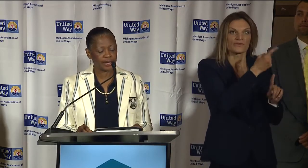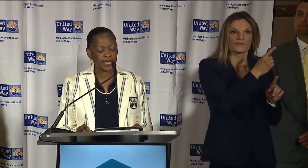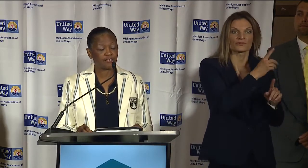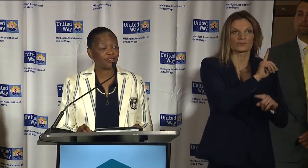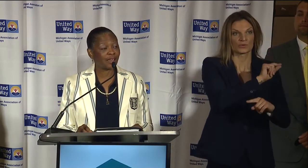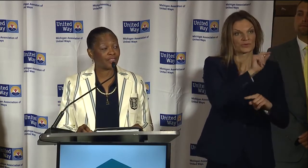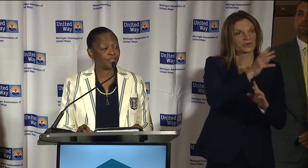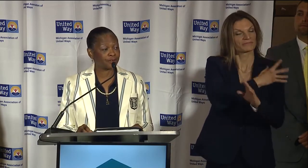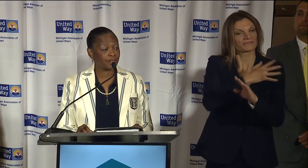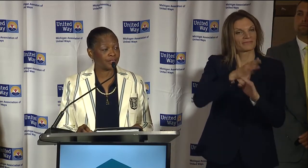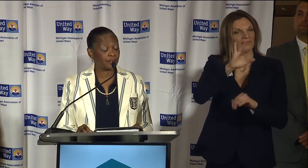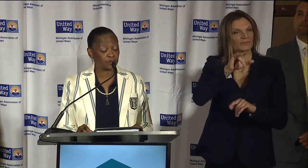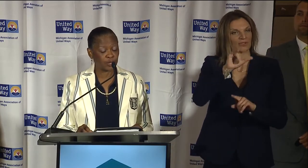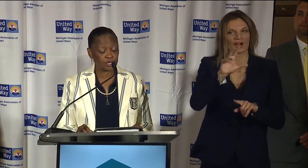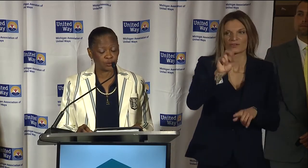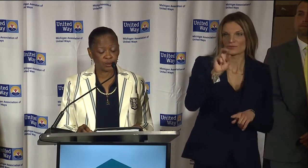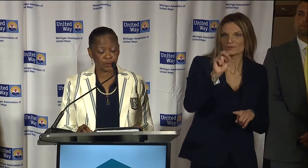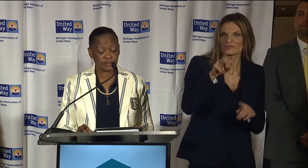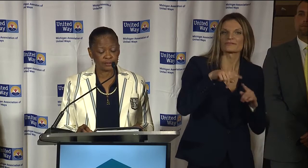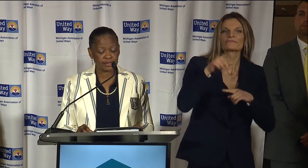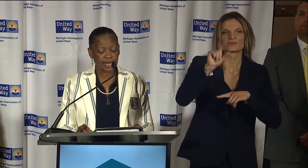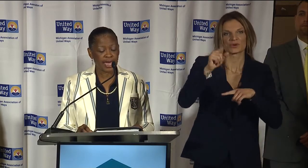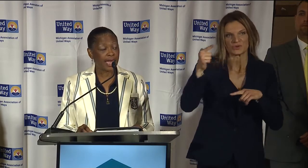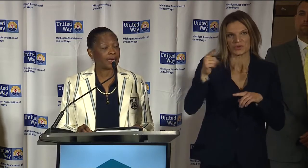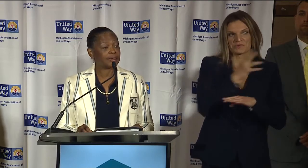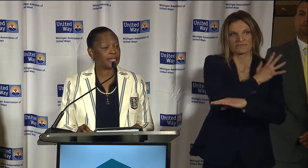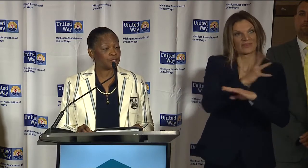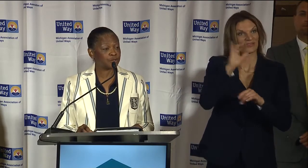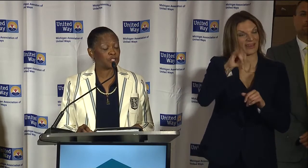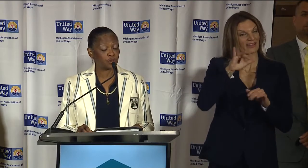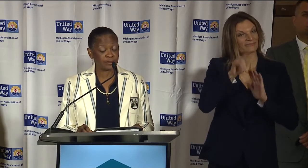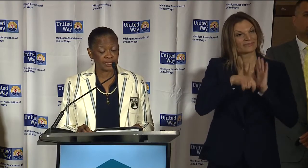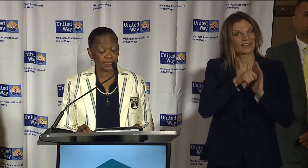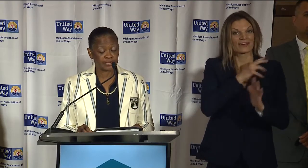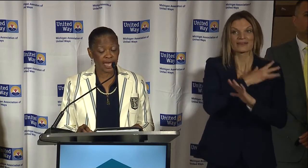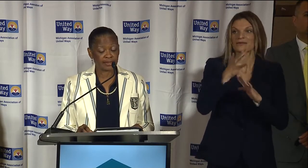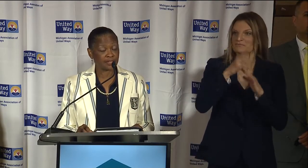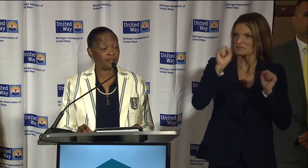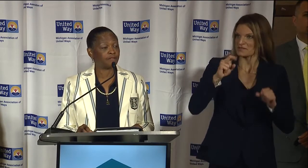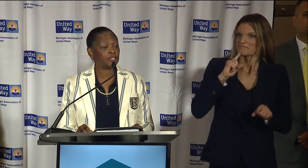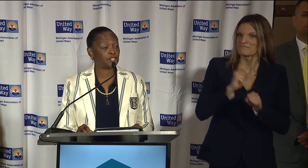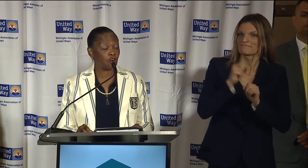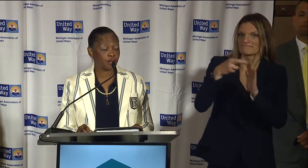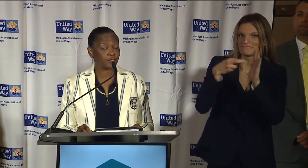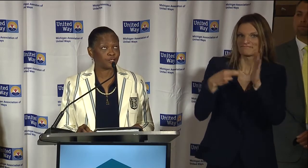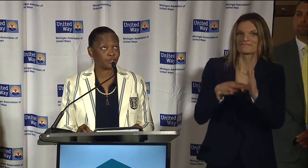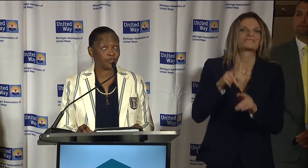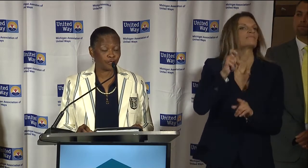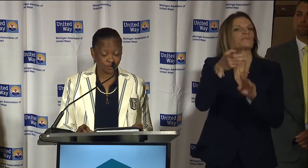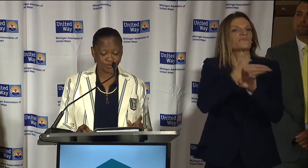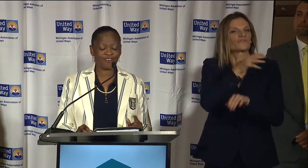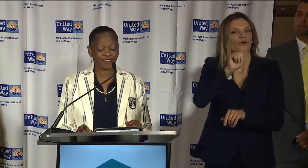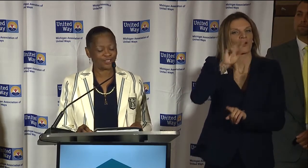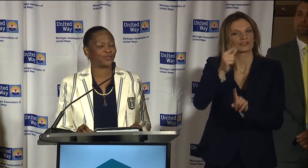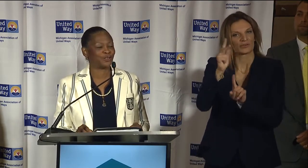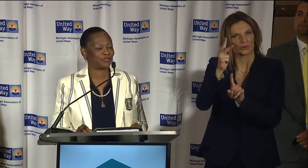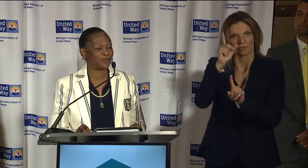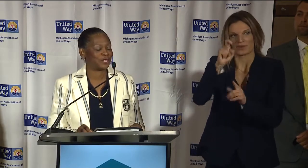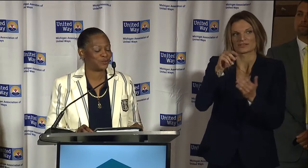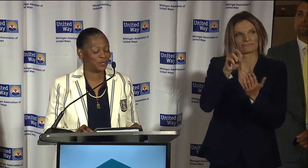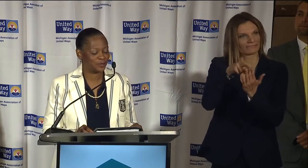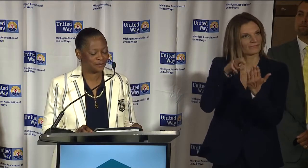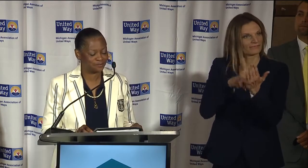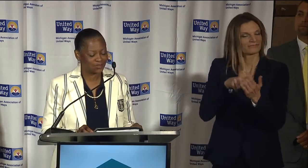2020 and July 30th of 2021, and enter the sweepstakes as of August 3rd